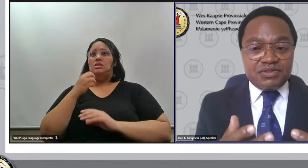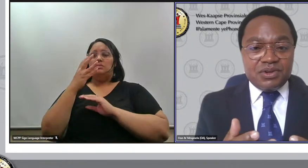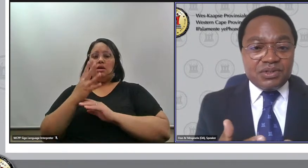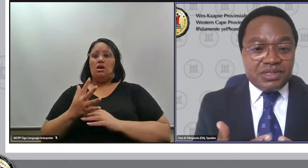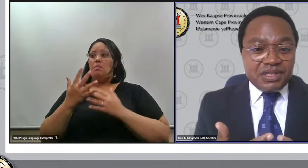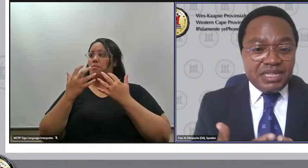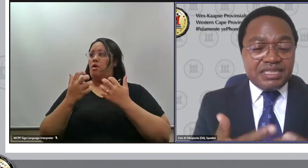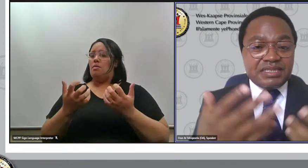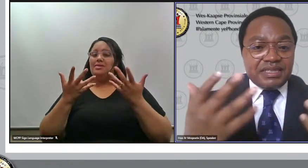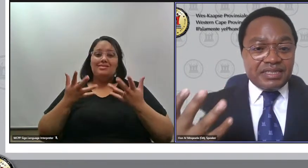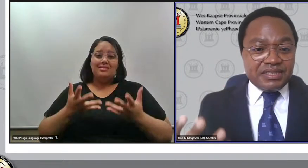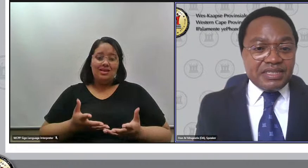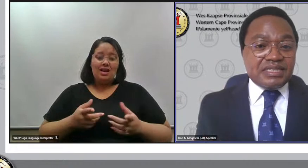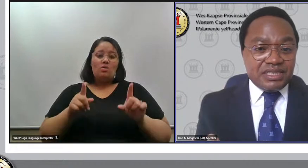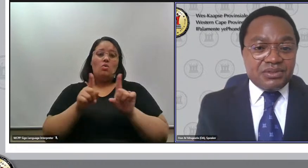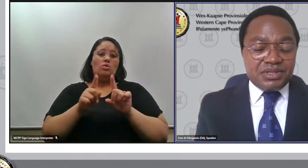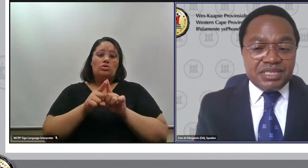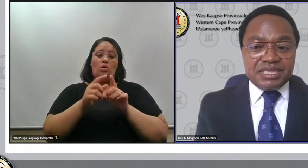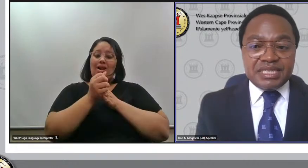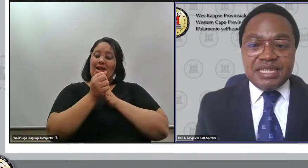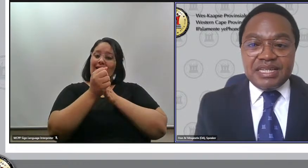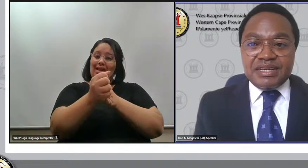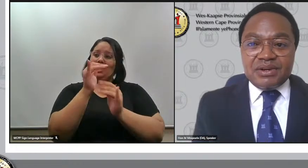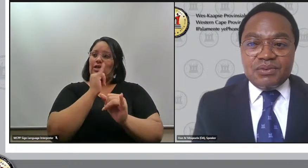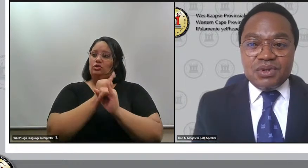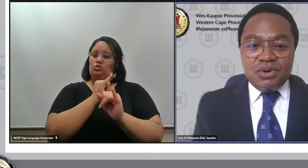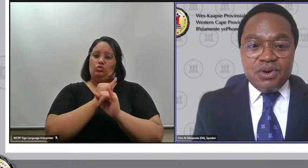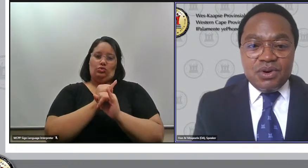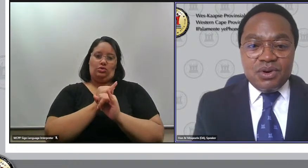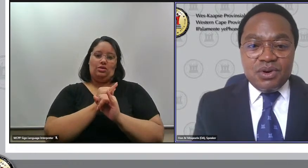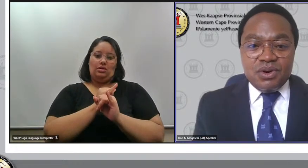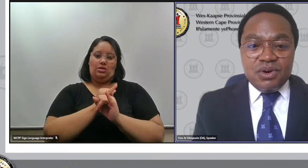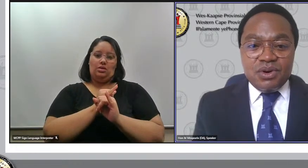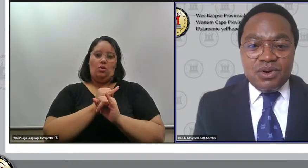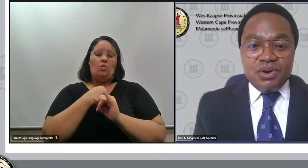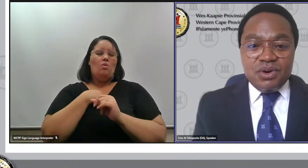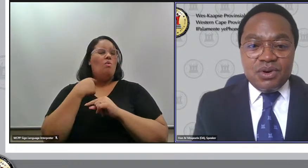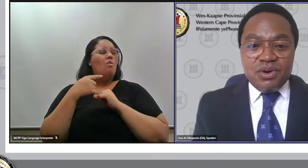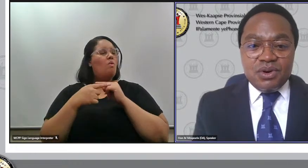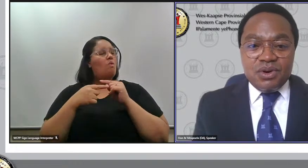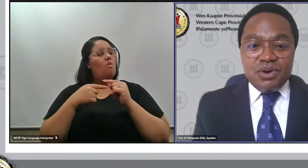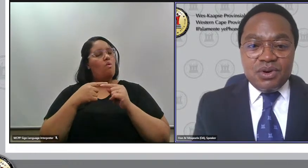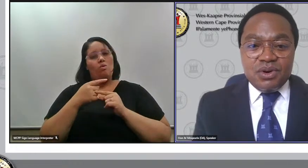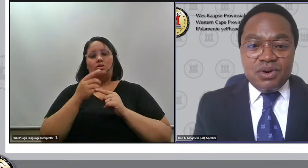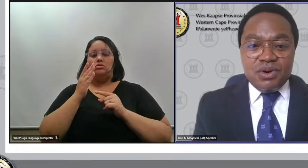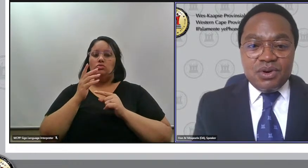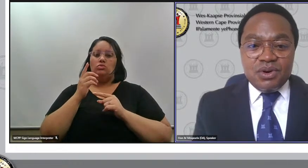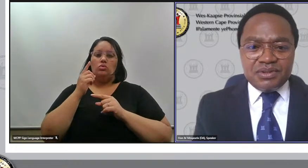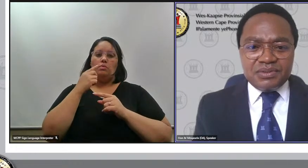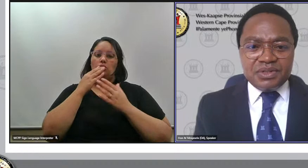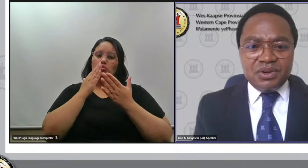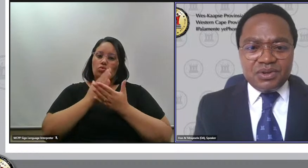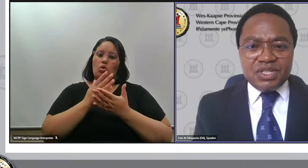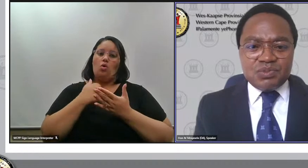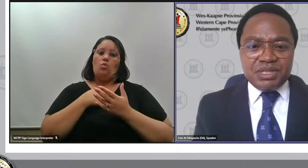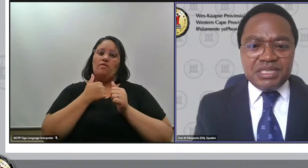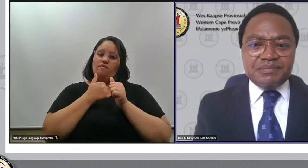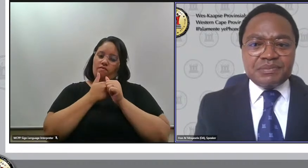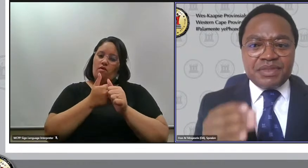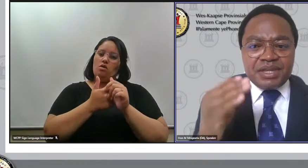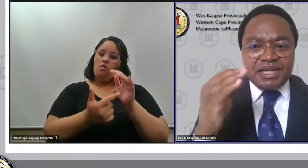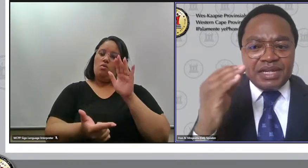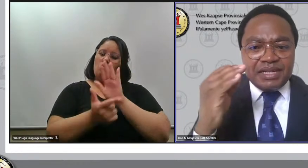and of course leading this institution, we'll always be on the right side of the law. We'll always